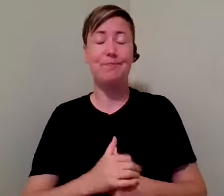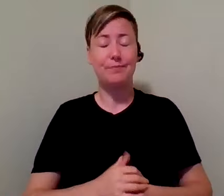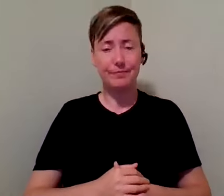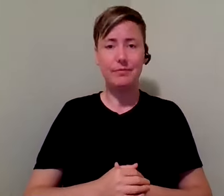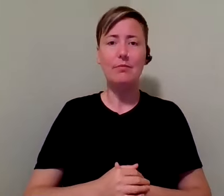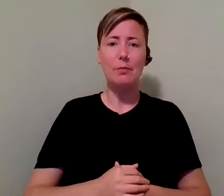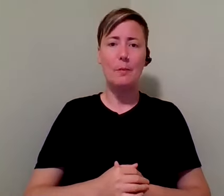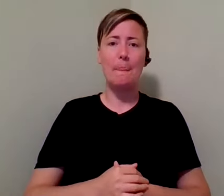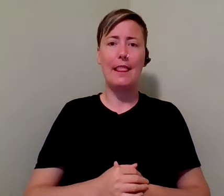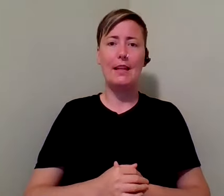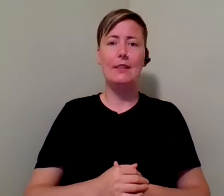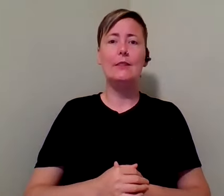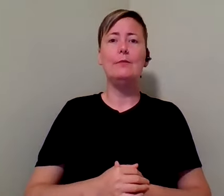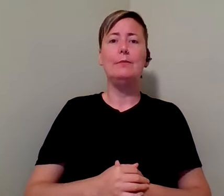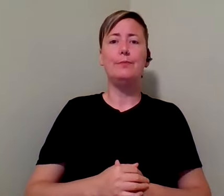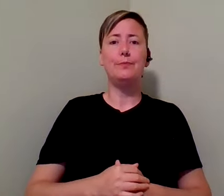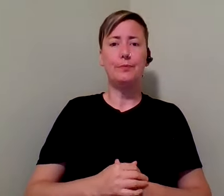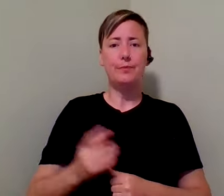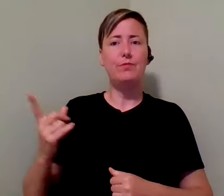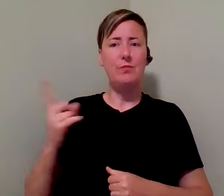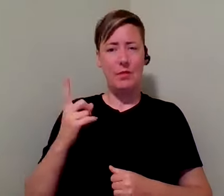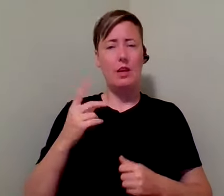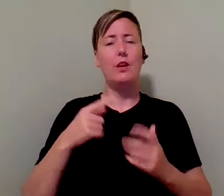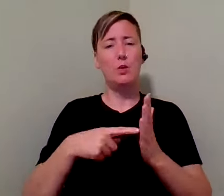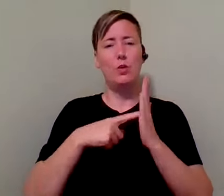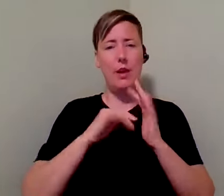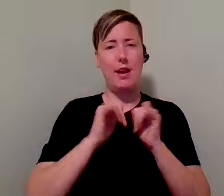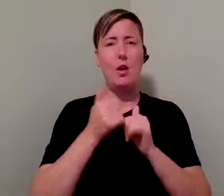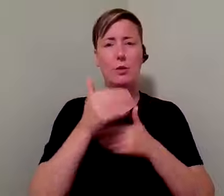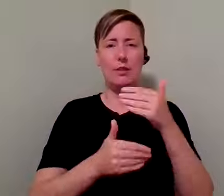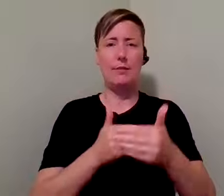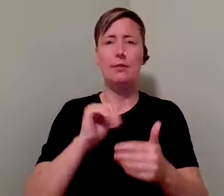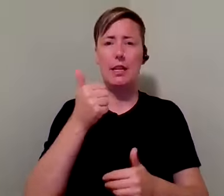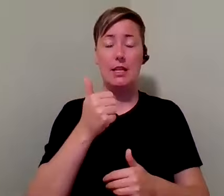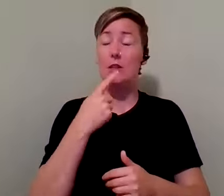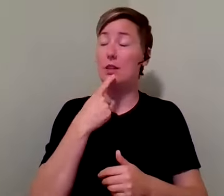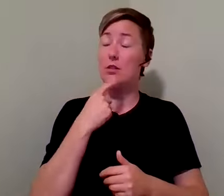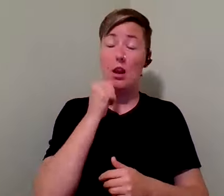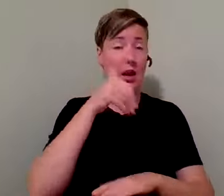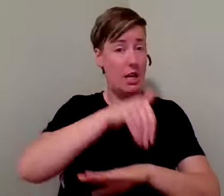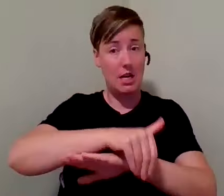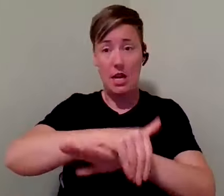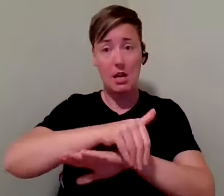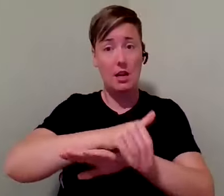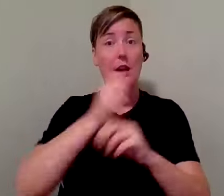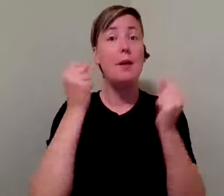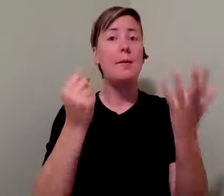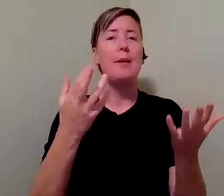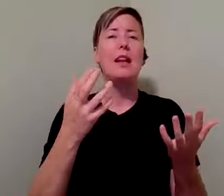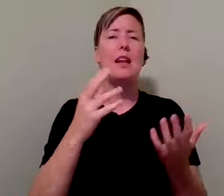the rudiments of doing step 10. He said, step 10 is not something you do at night. He said, a lot of rehabs in India or other parts of the